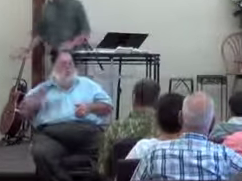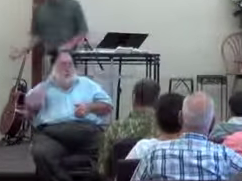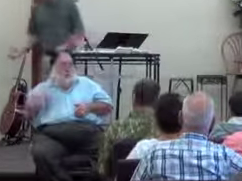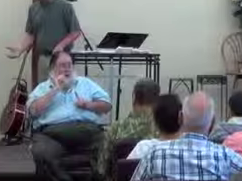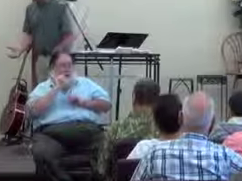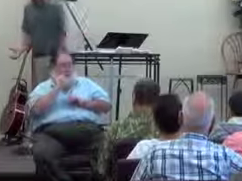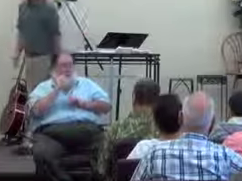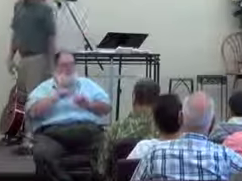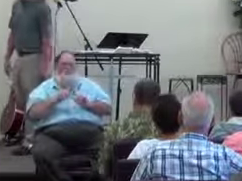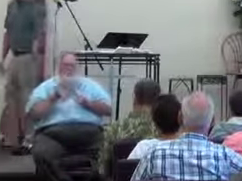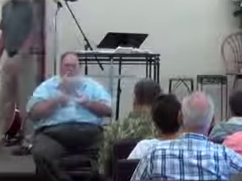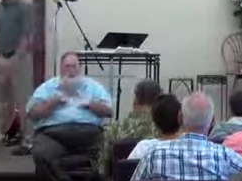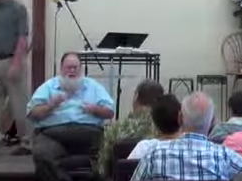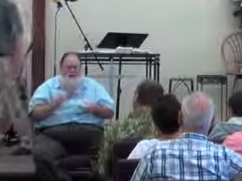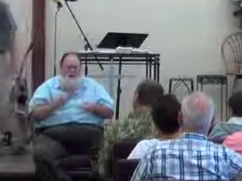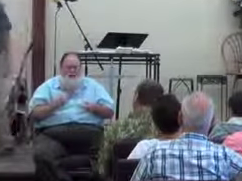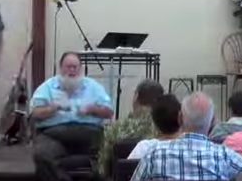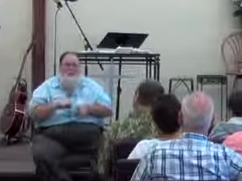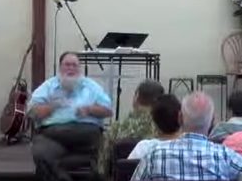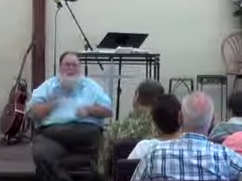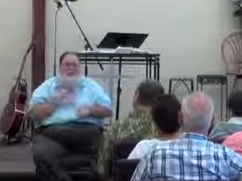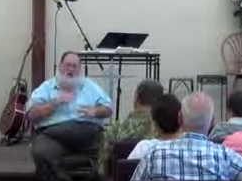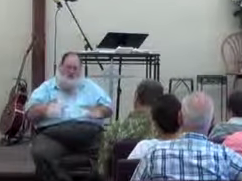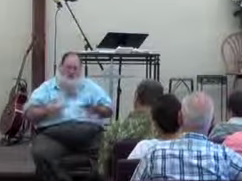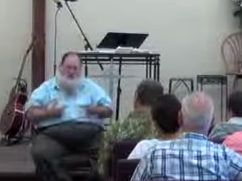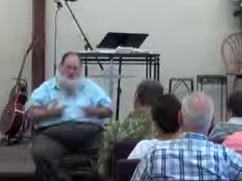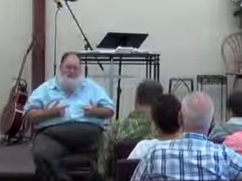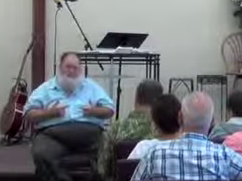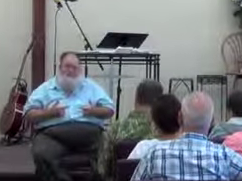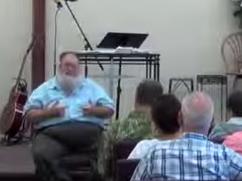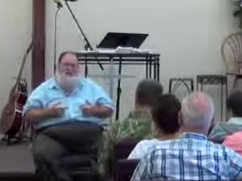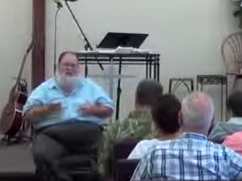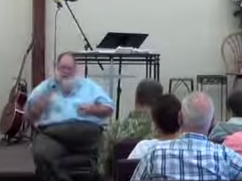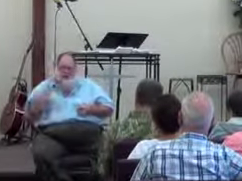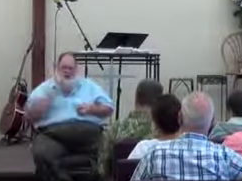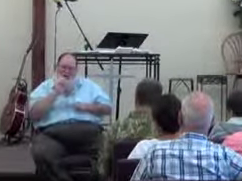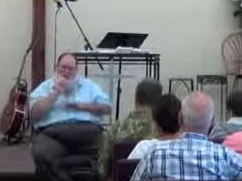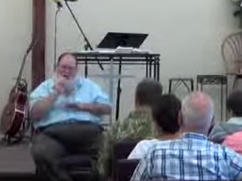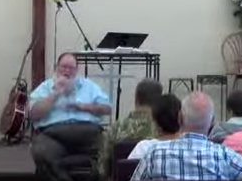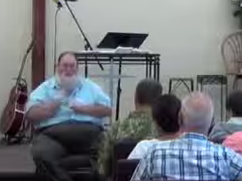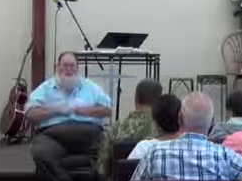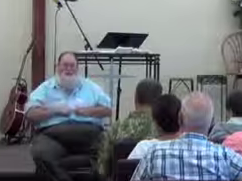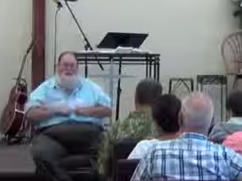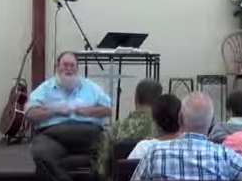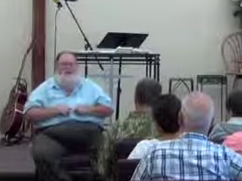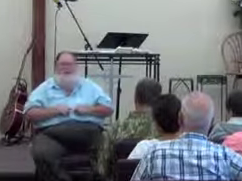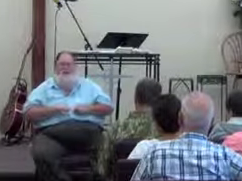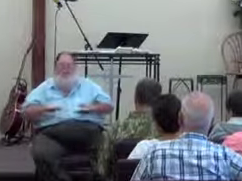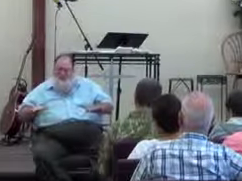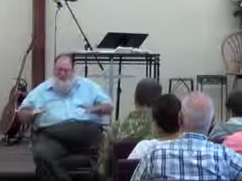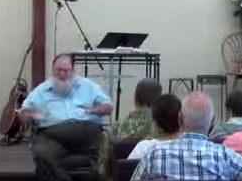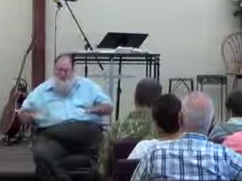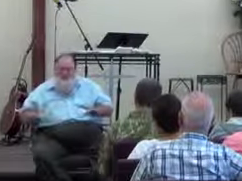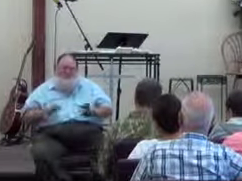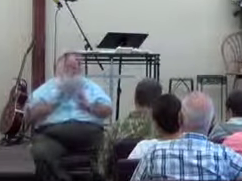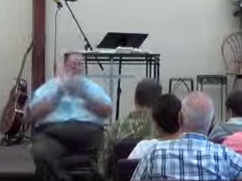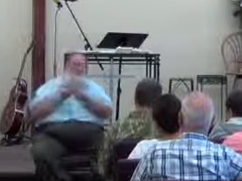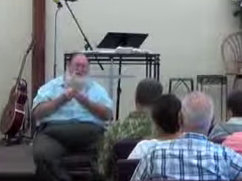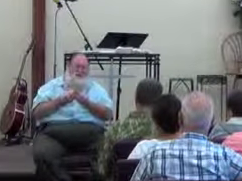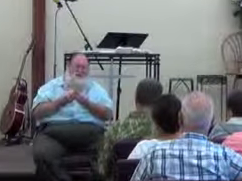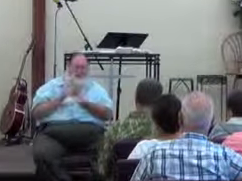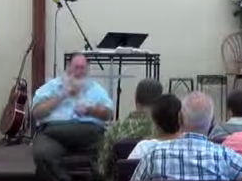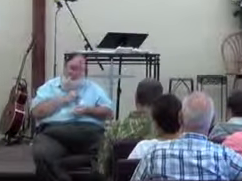moment. Those children were a God moment when God gave them to us. The family members, the friends, the good times that we had over the last couple